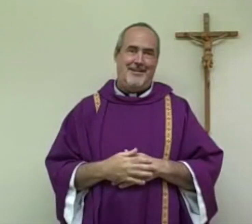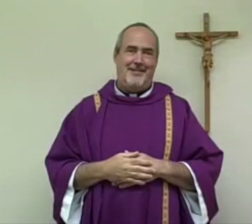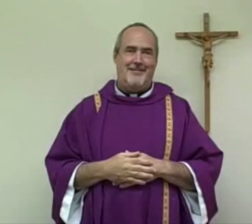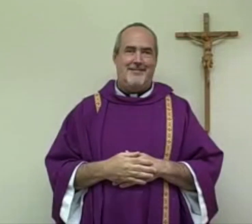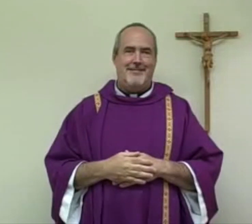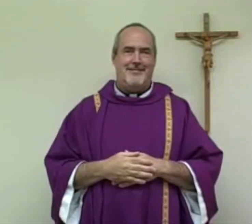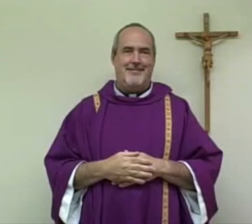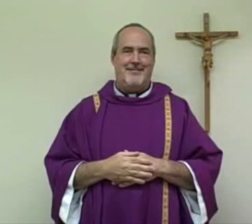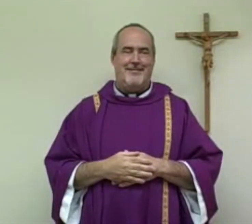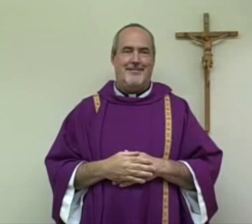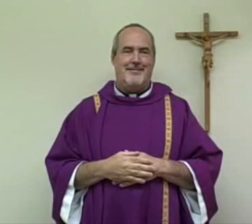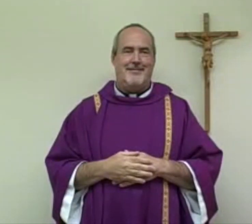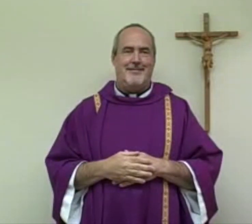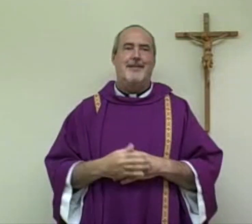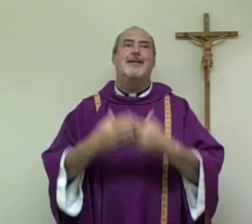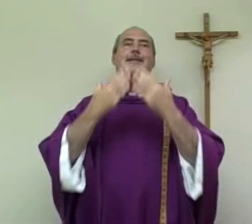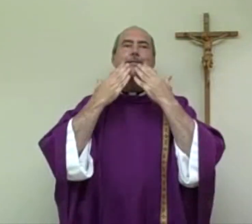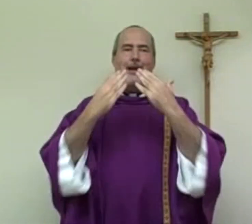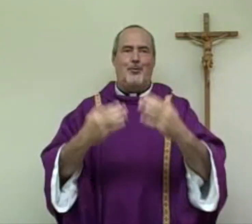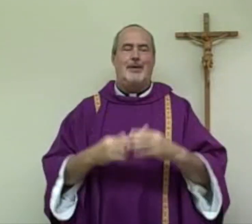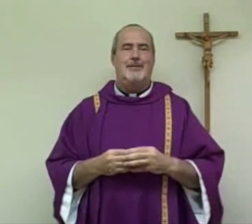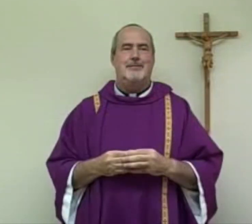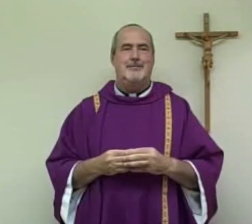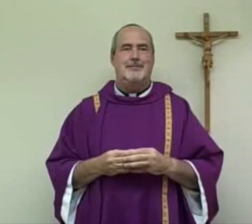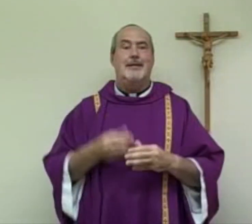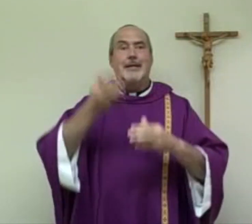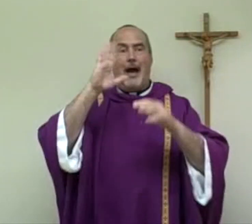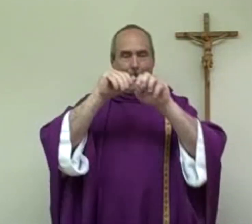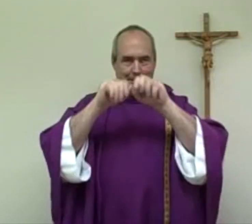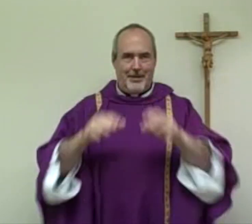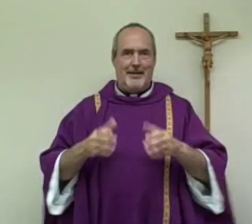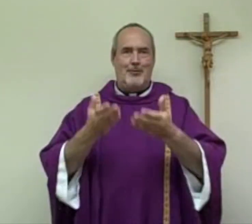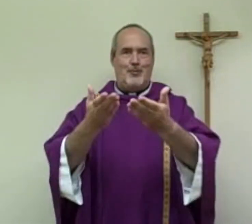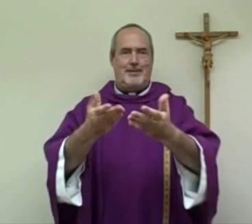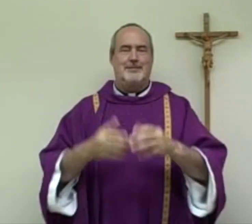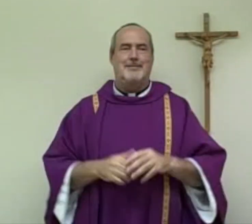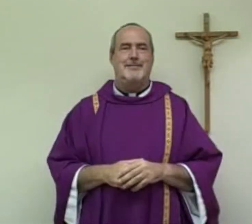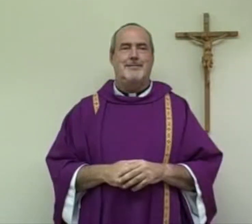our relationship with him. He loves us. Thank you, and God bless you.